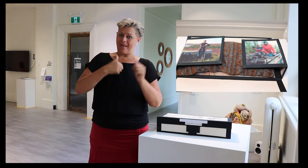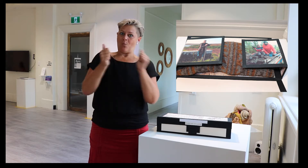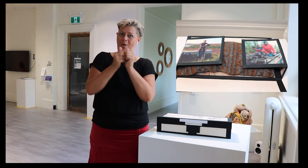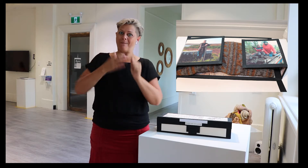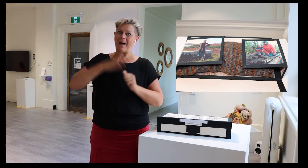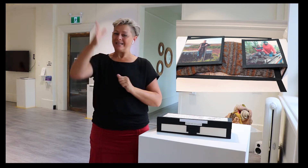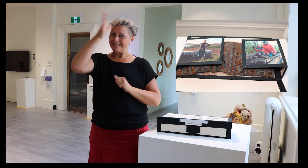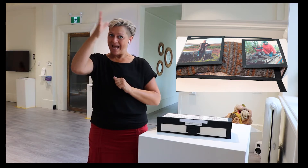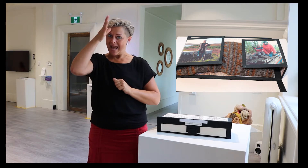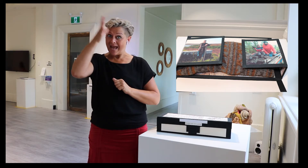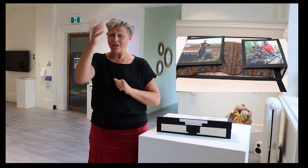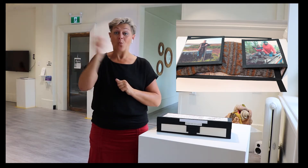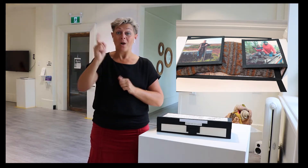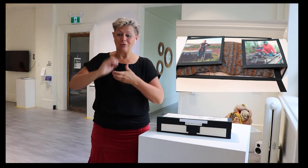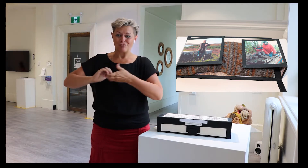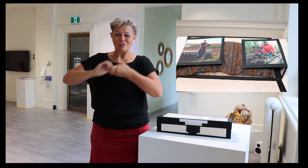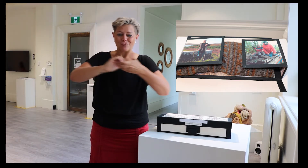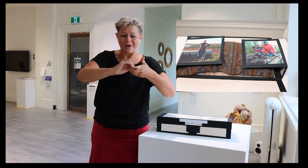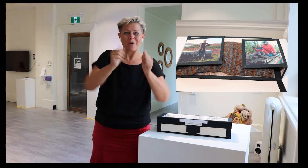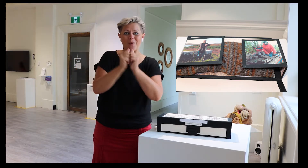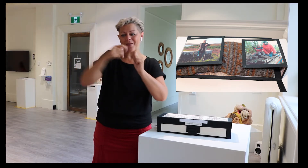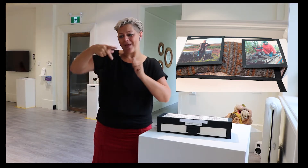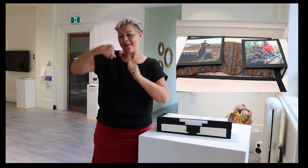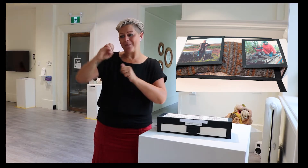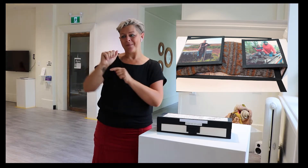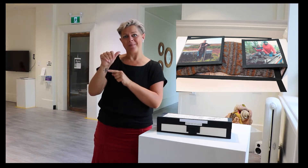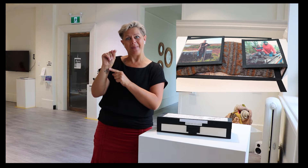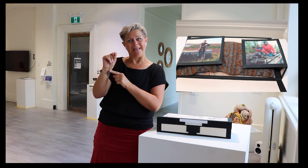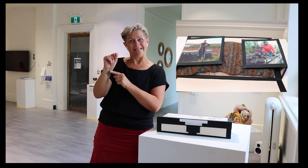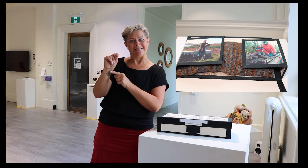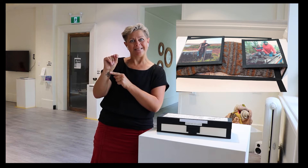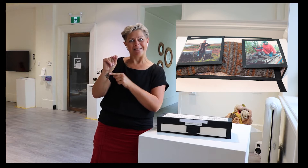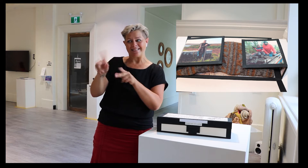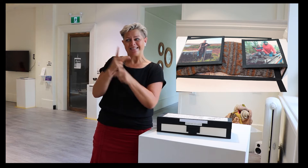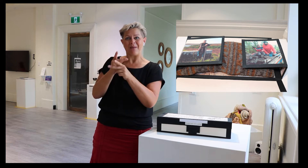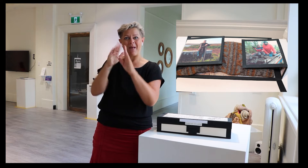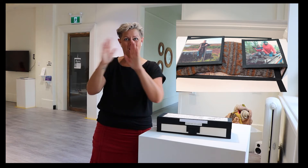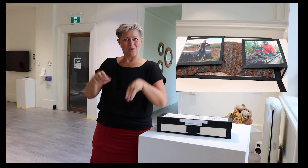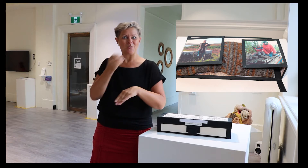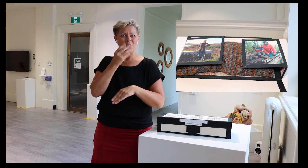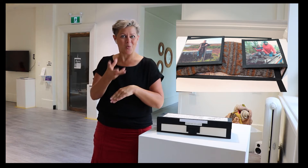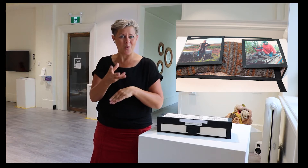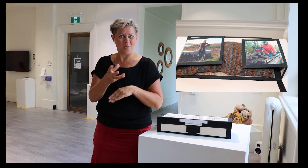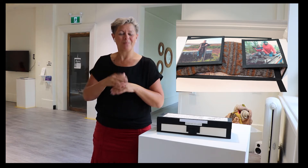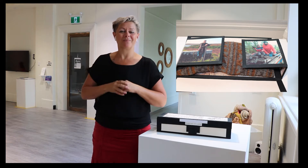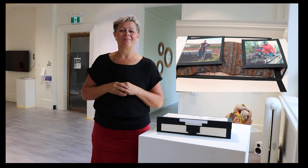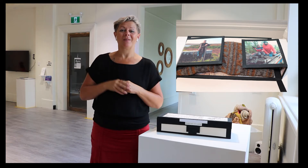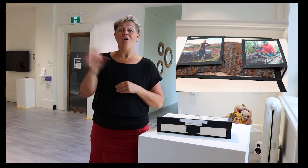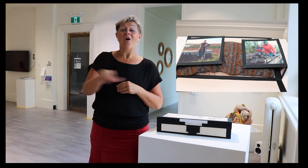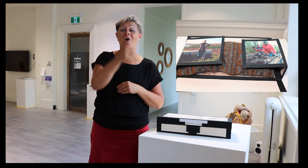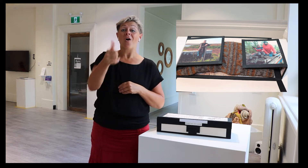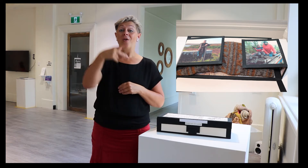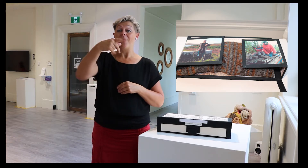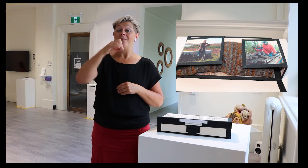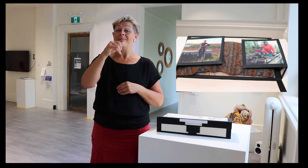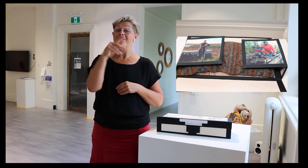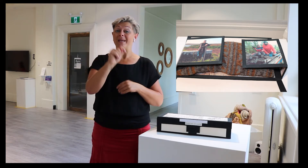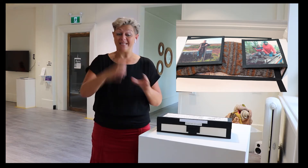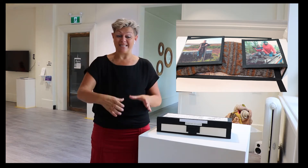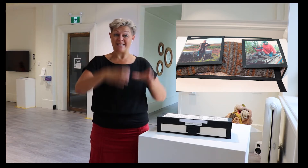in our trailer of peat, dug for fuel to keep our house warm. Another photo is of the peat stack. Handed